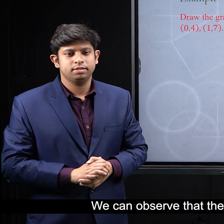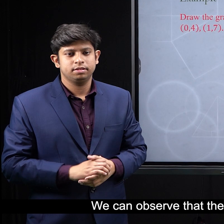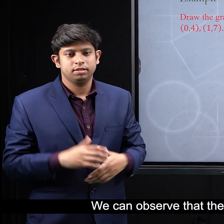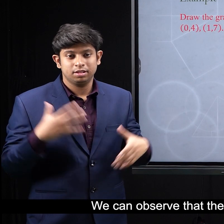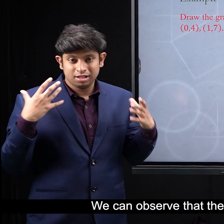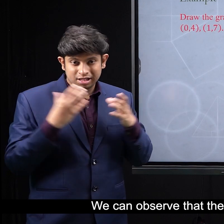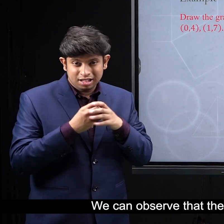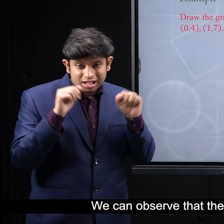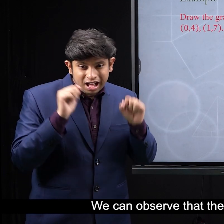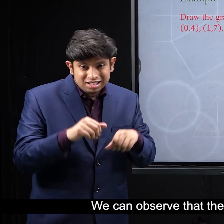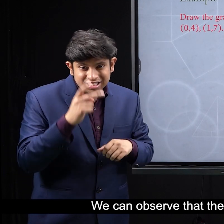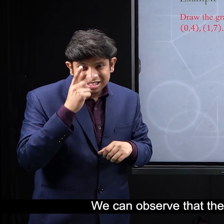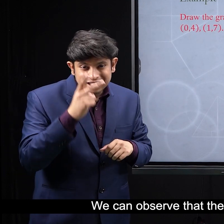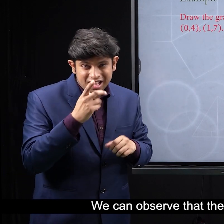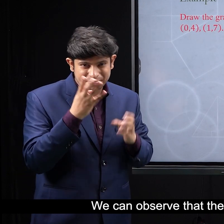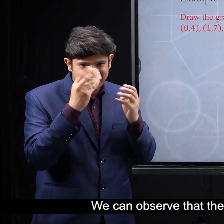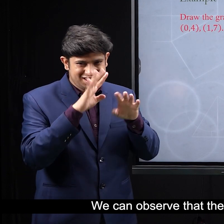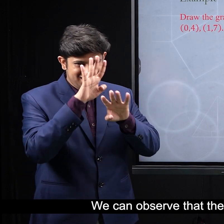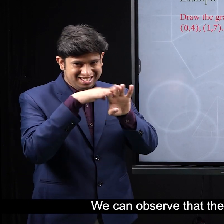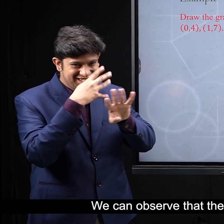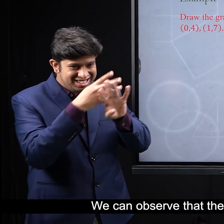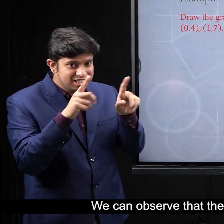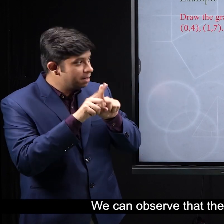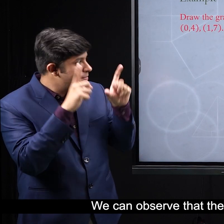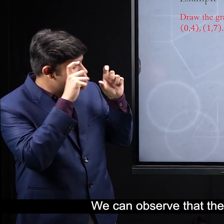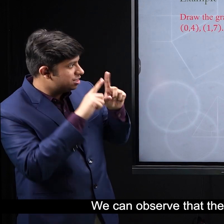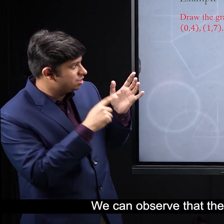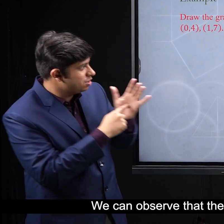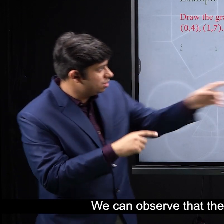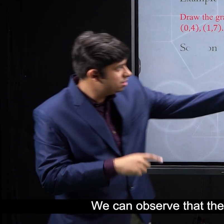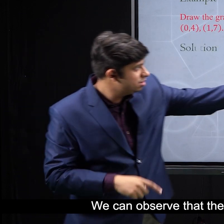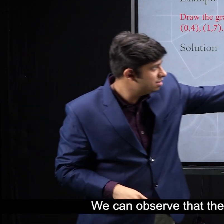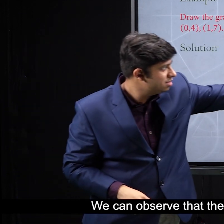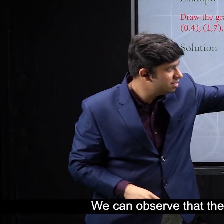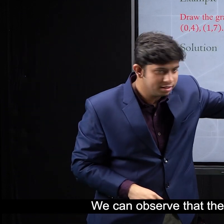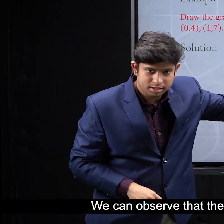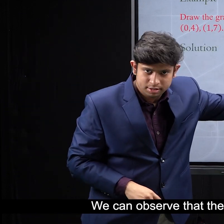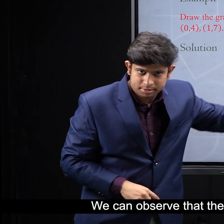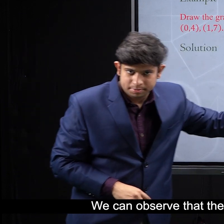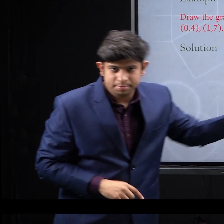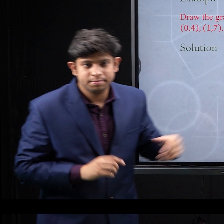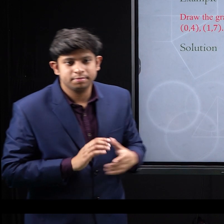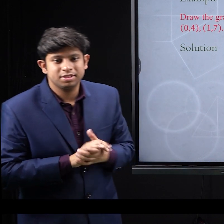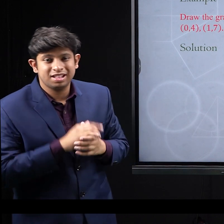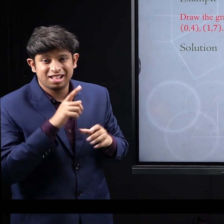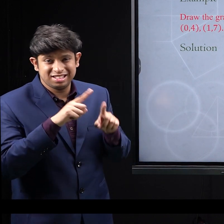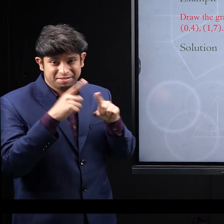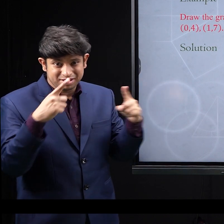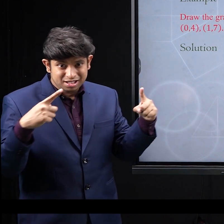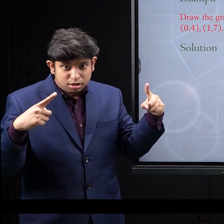We can observe that the graph intersects x-axis midway between x equal to minus 1, minus 2.